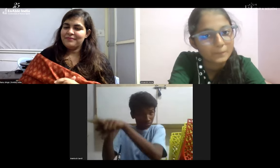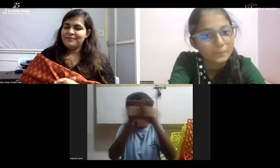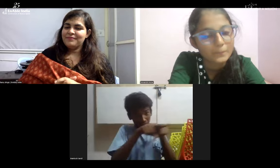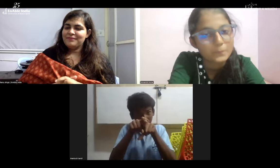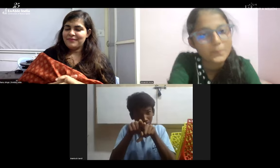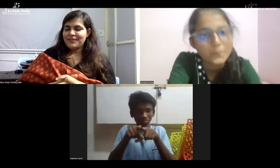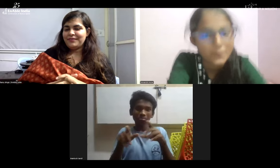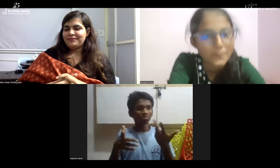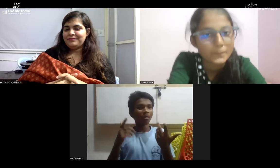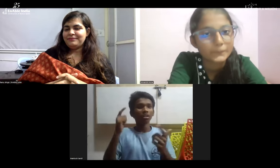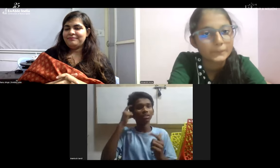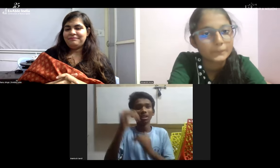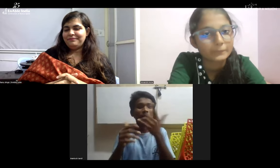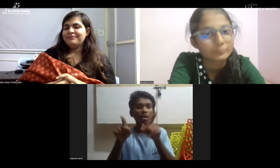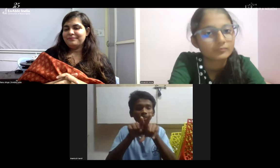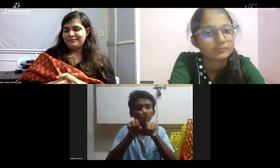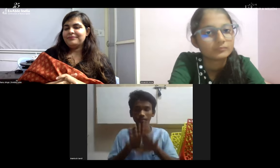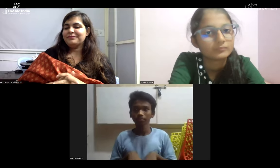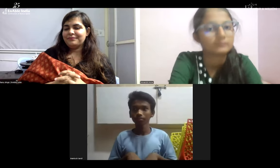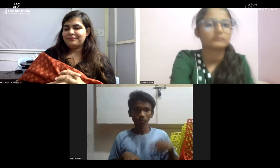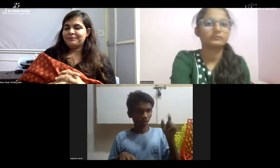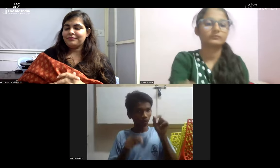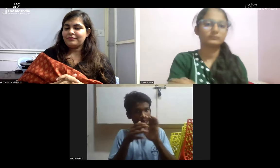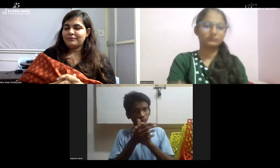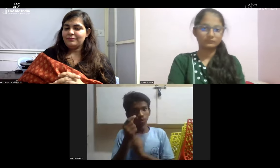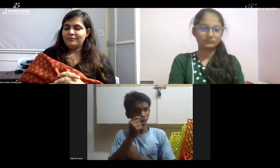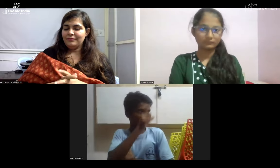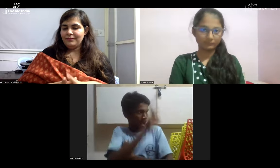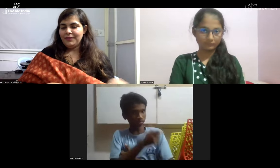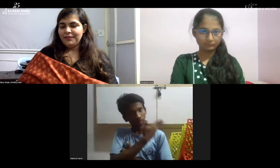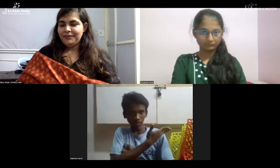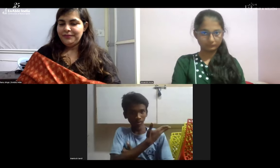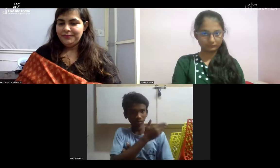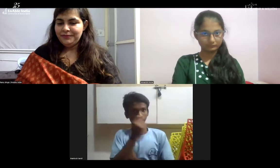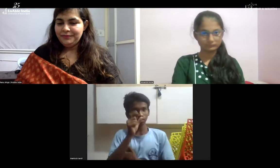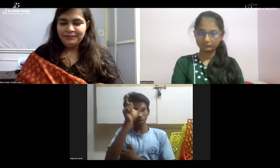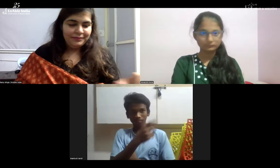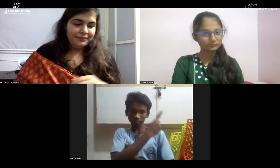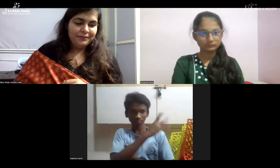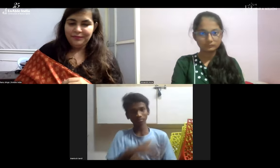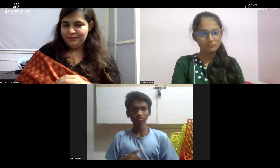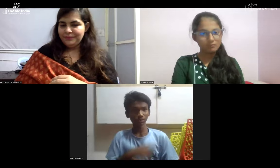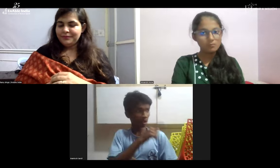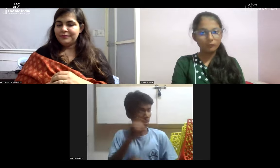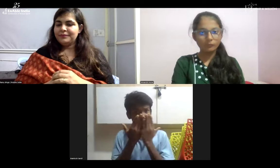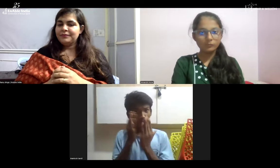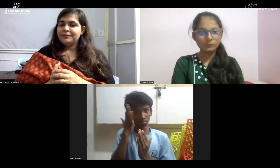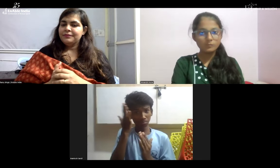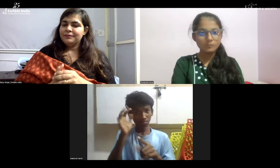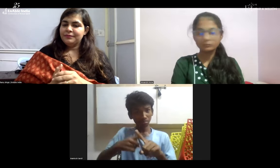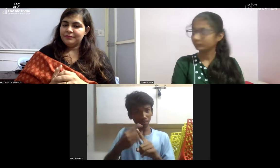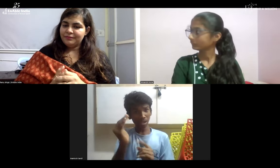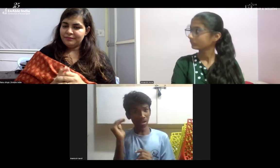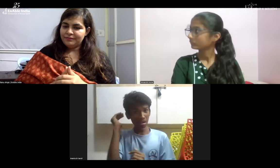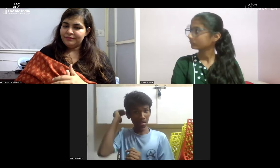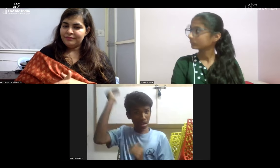talk about our lives, so when reading, you're doing it's not just for stress, but if your environment is not good, friends are fighting and everything, so then